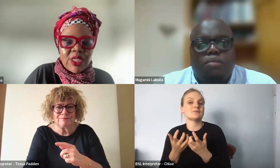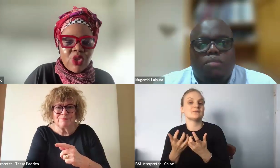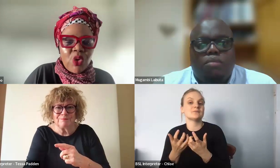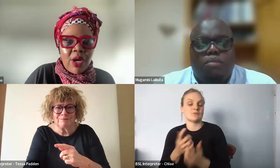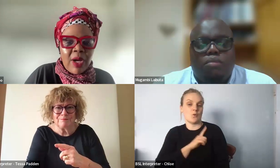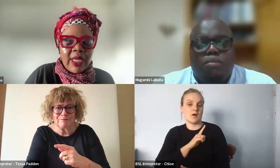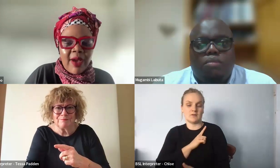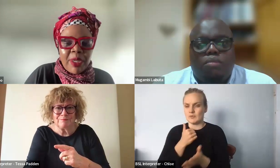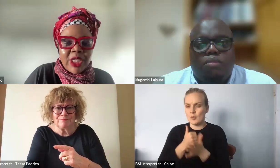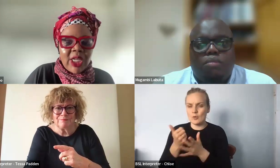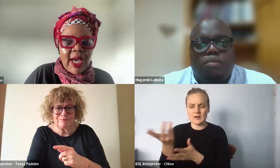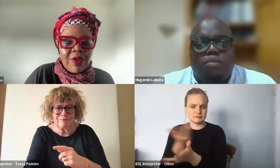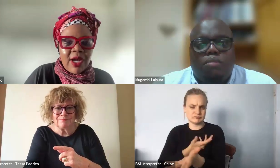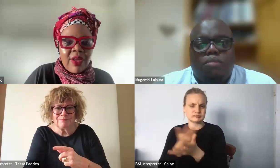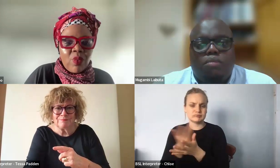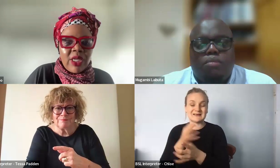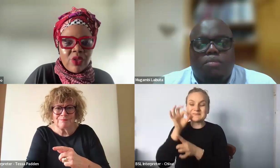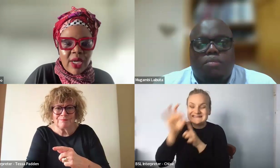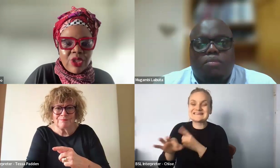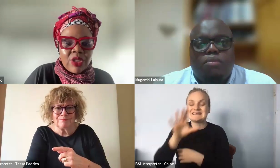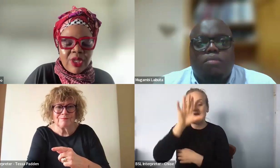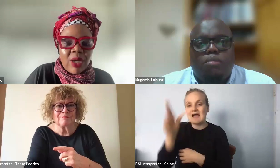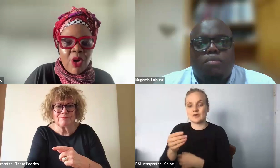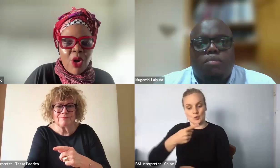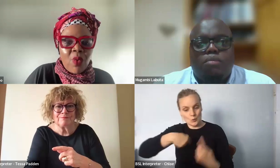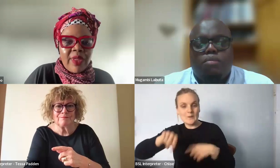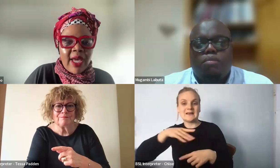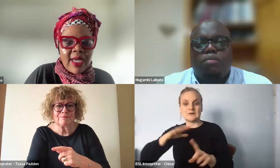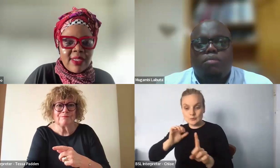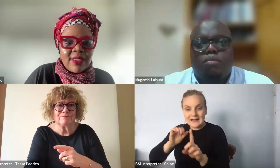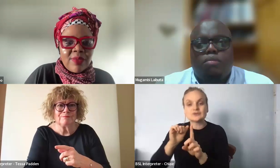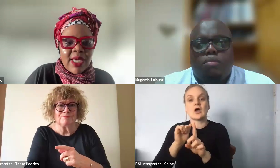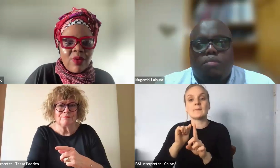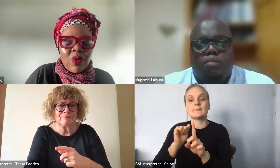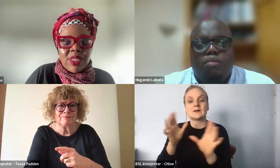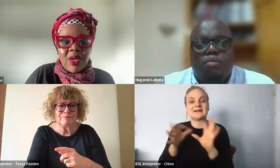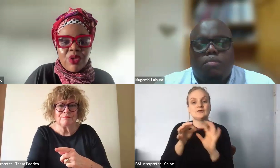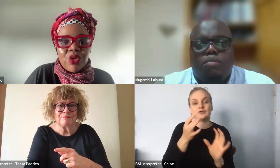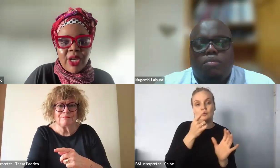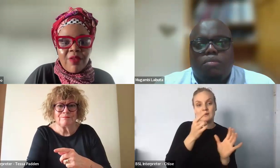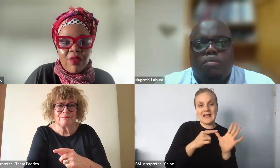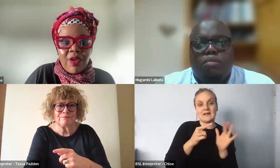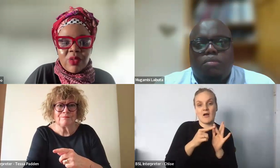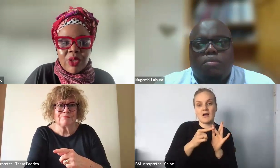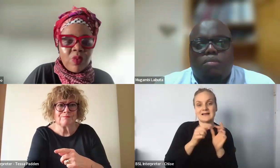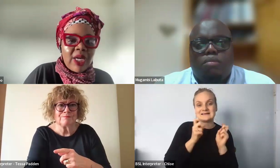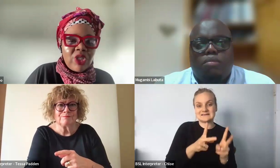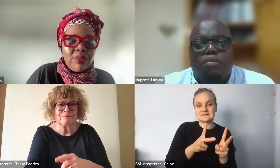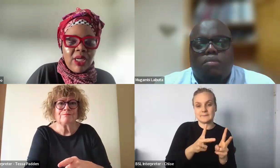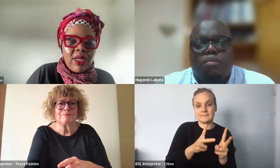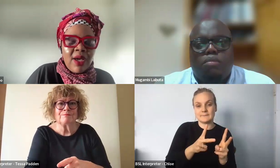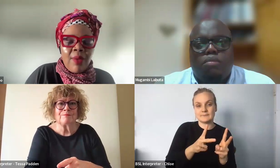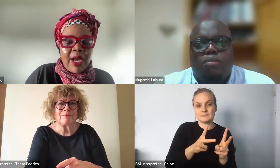there's always this talk about, particularly in Africa, that we need to catch up with AI systems. And when we say we do not have conflict, what